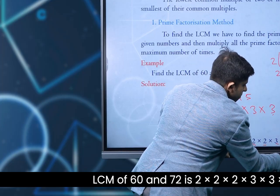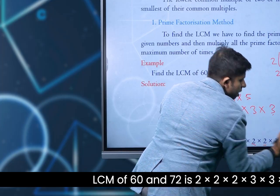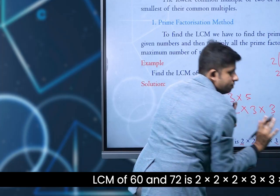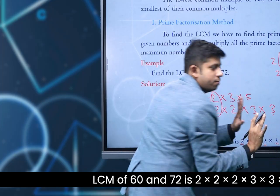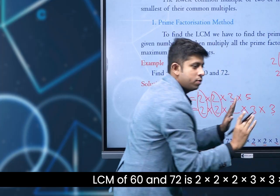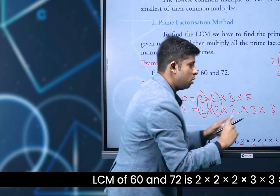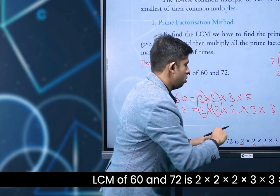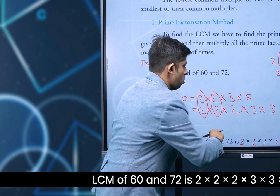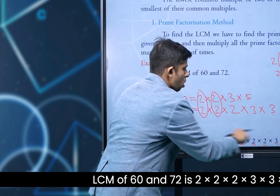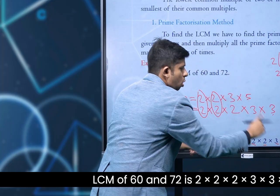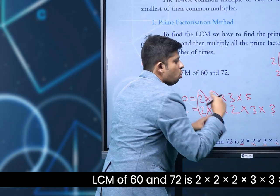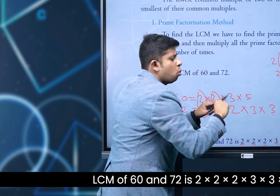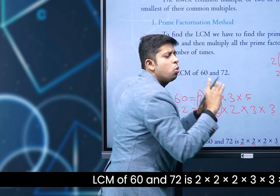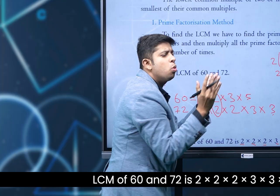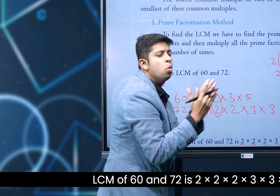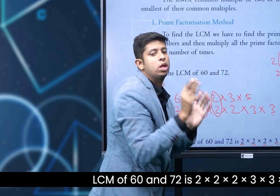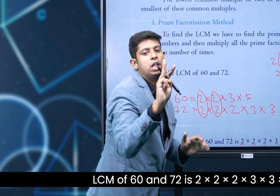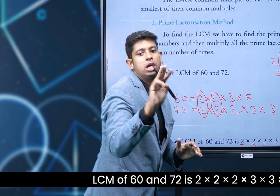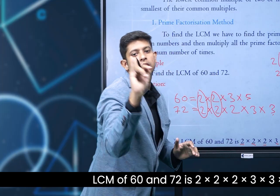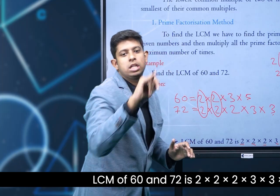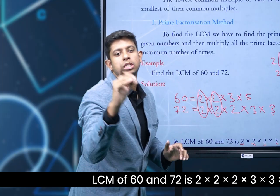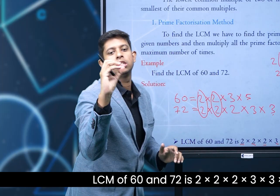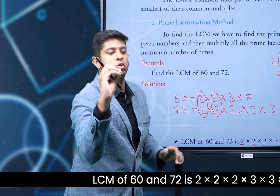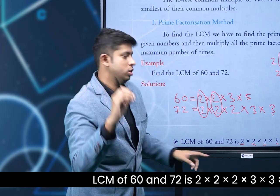which is equal to 360.